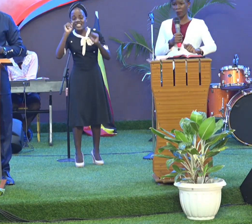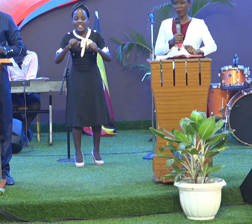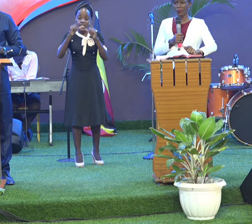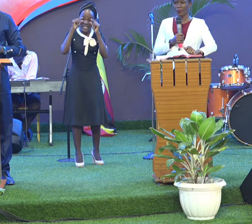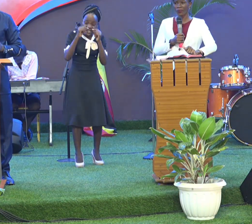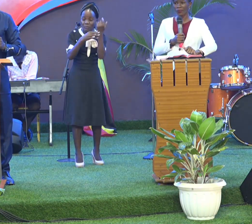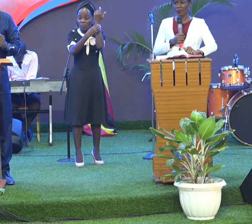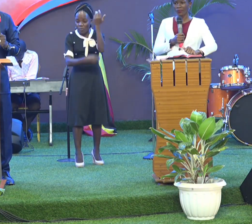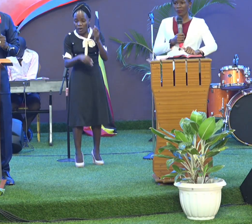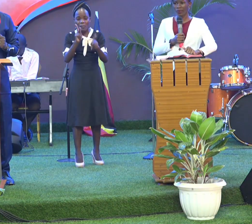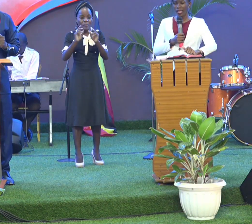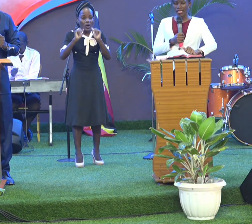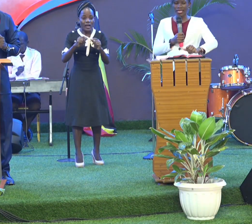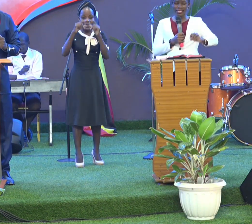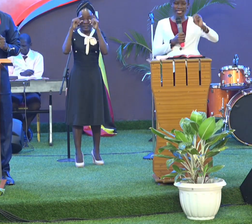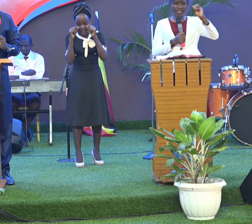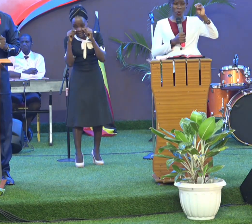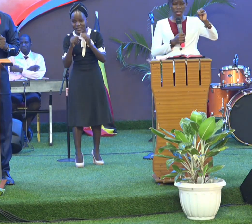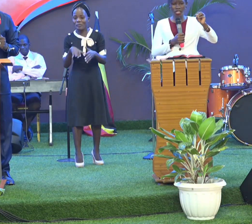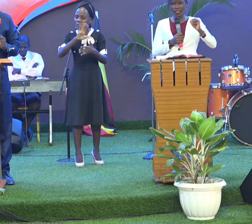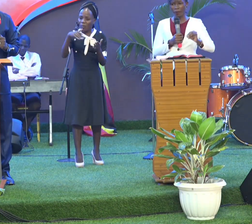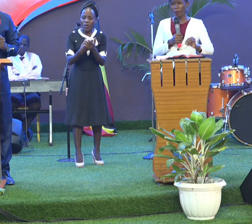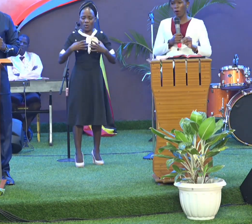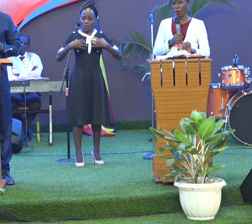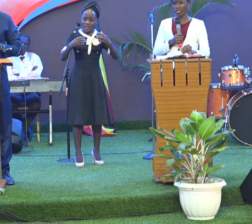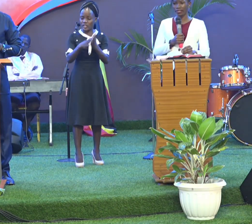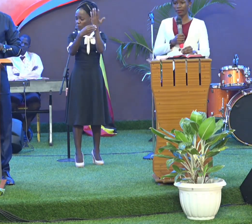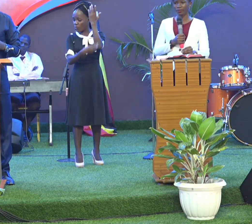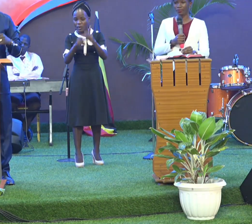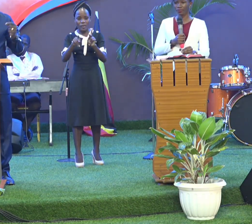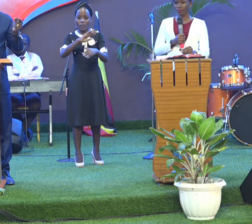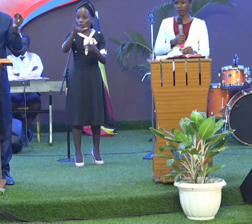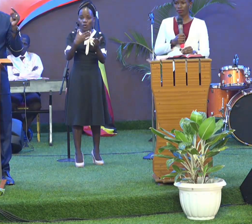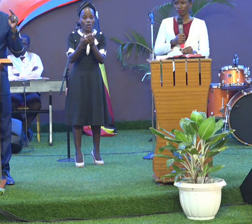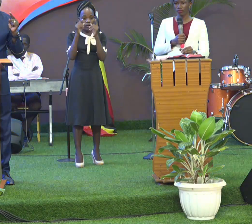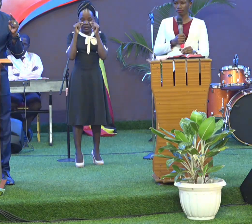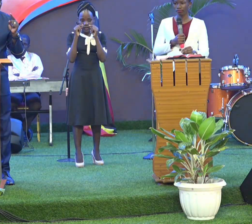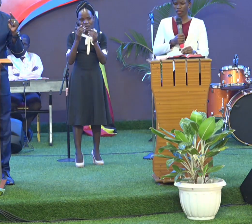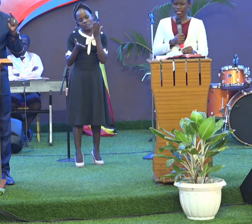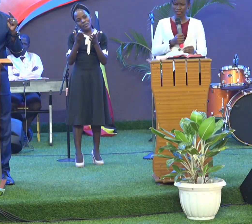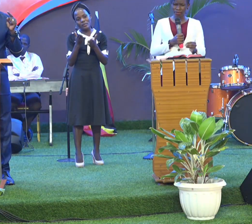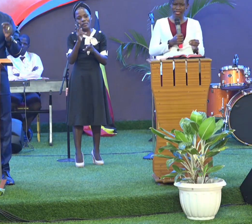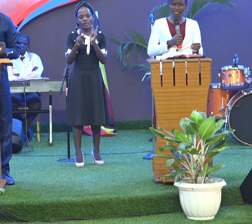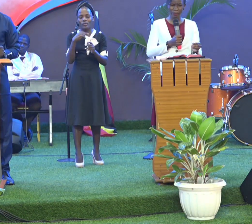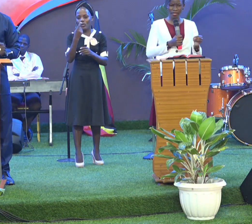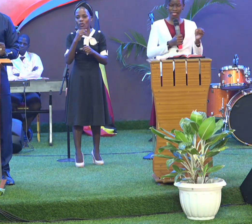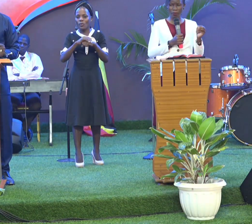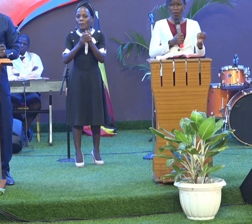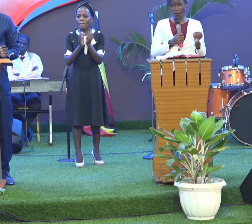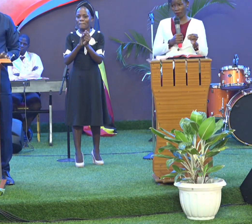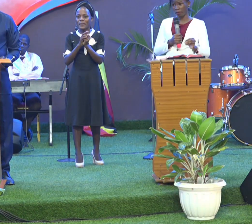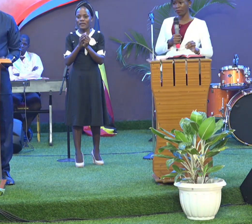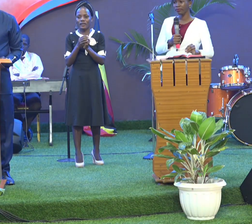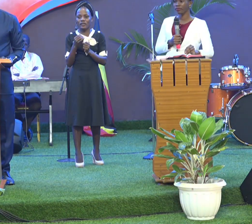poor. Echitwala abagaga na abavu. That takes the rich and the poor ones. Kirabika bakola kaliform. It means they made